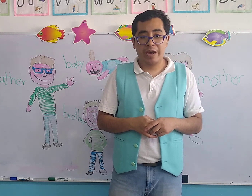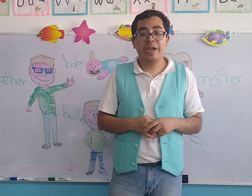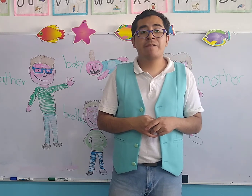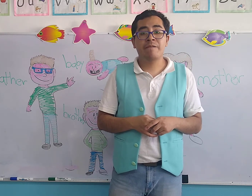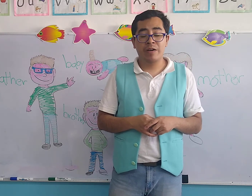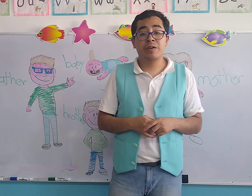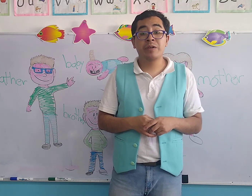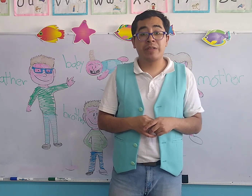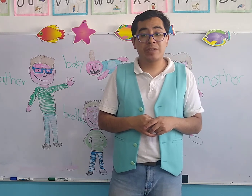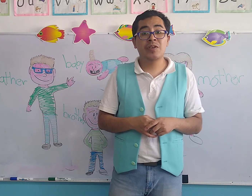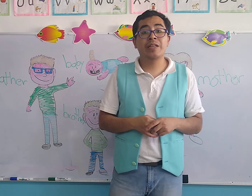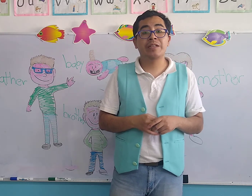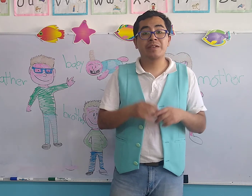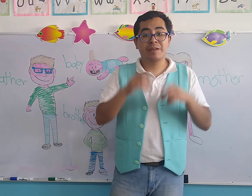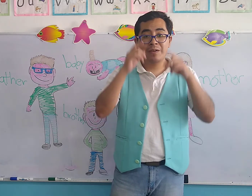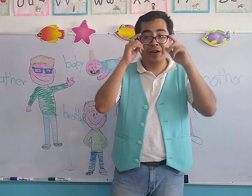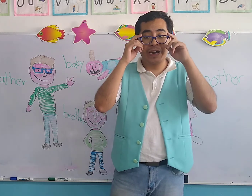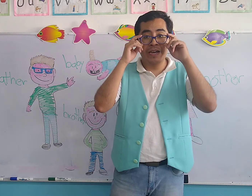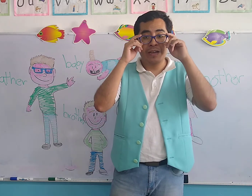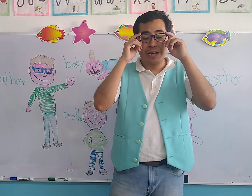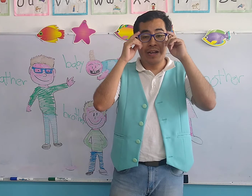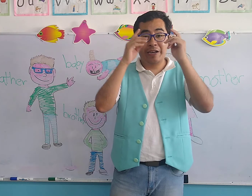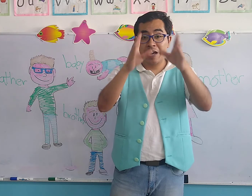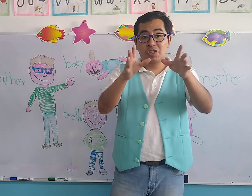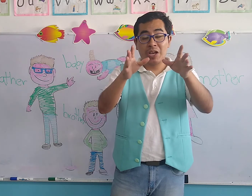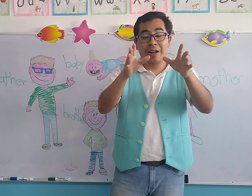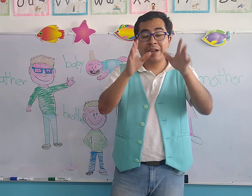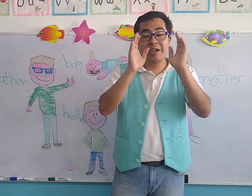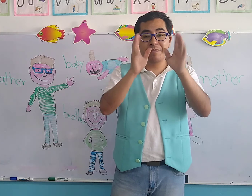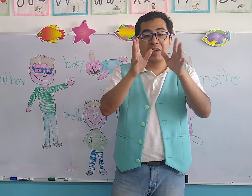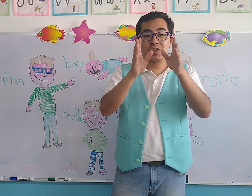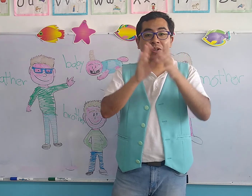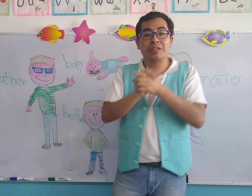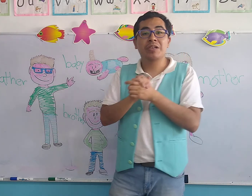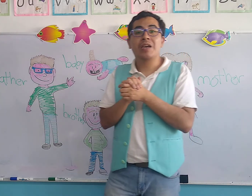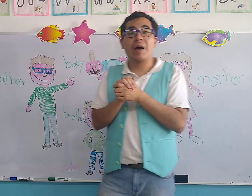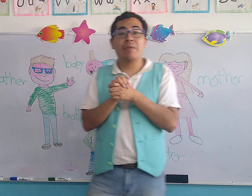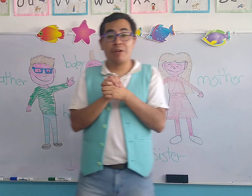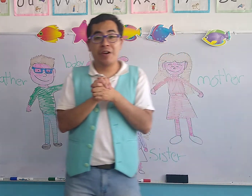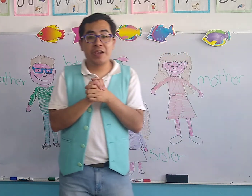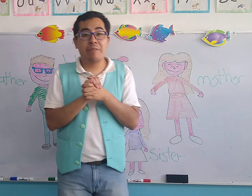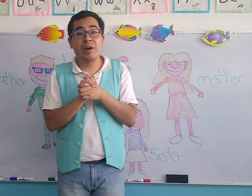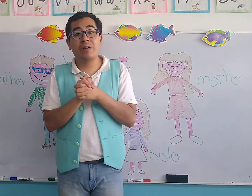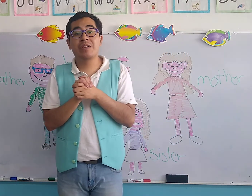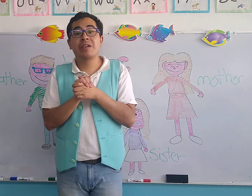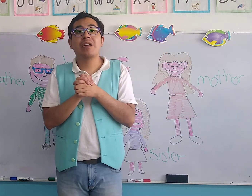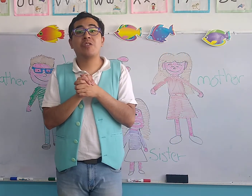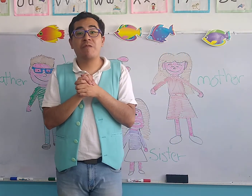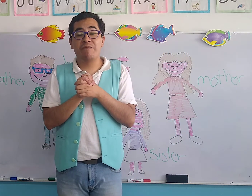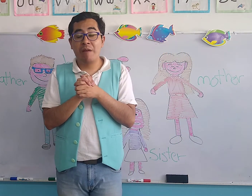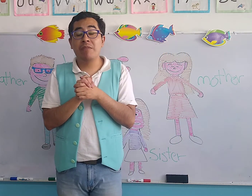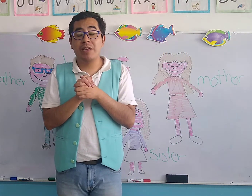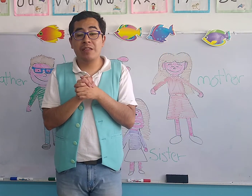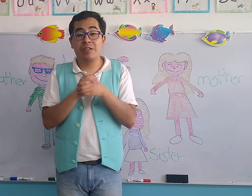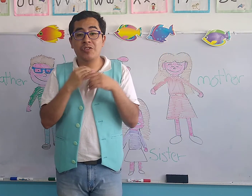Okay, very good, excellent. Okay, like I mentioned it, I'm learning about your family. The teacher